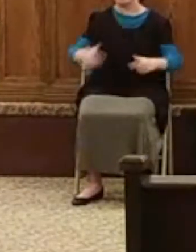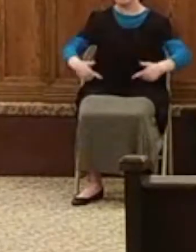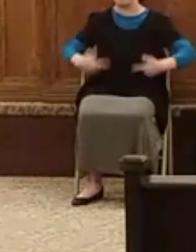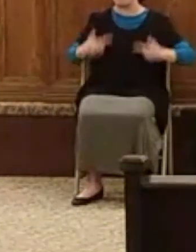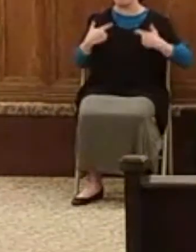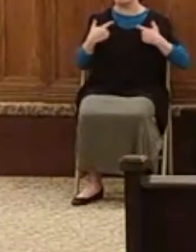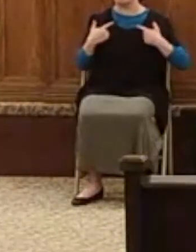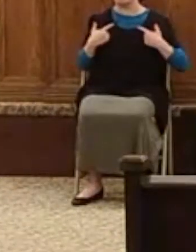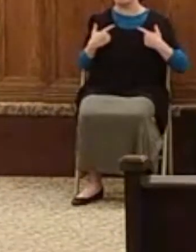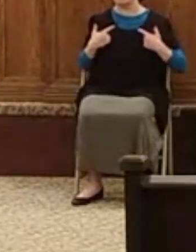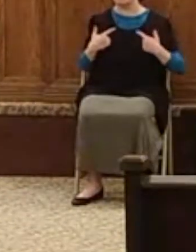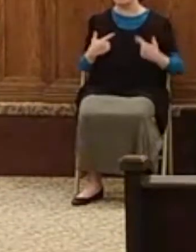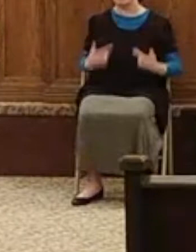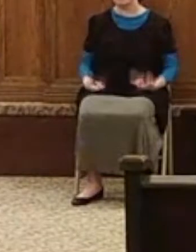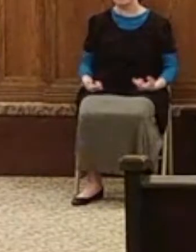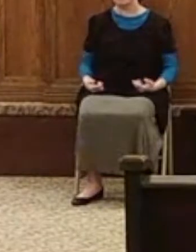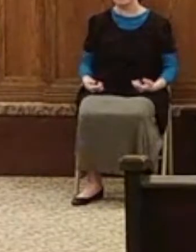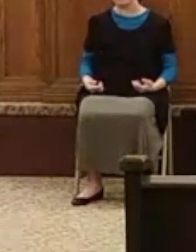in our lives.